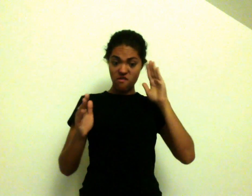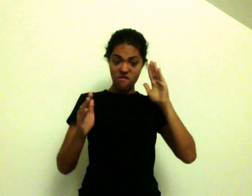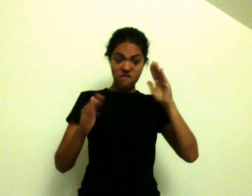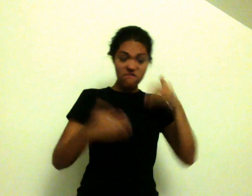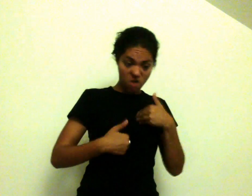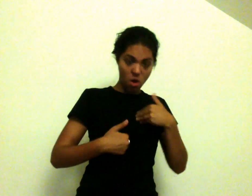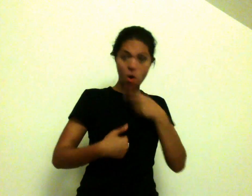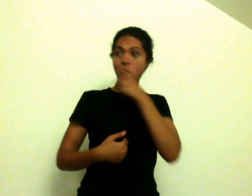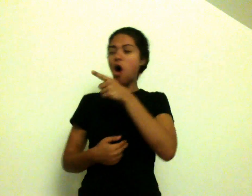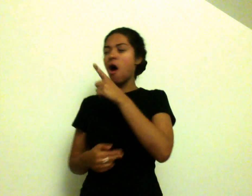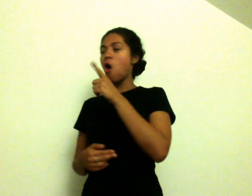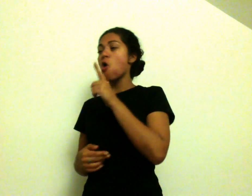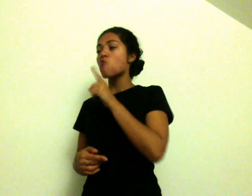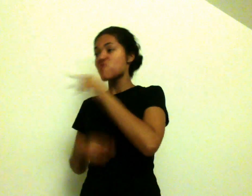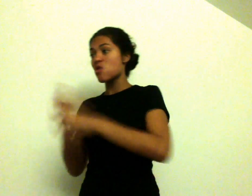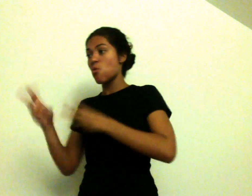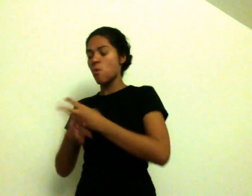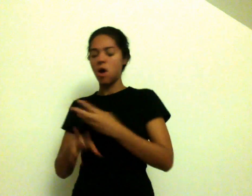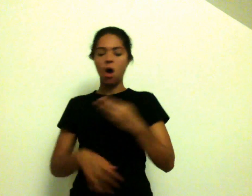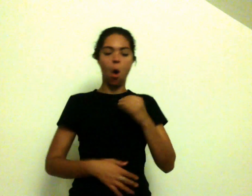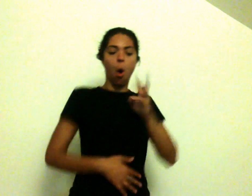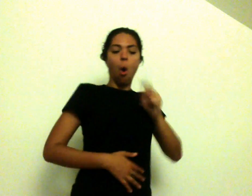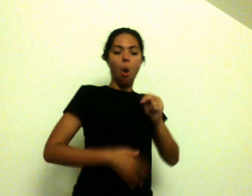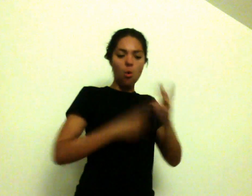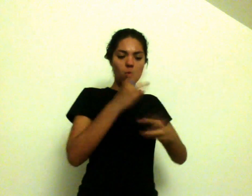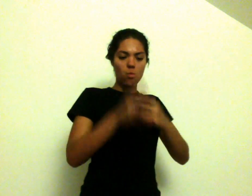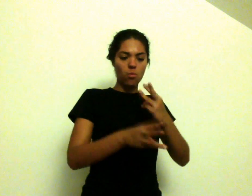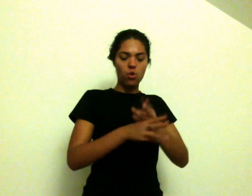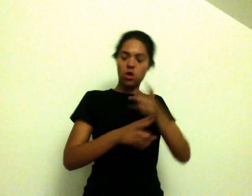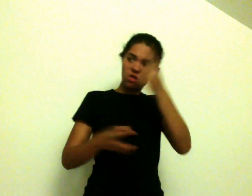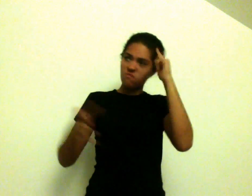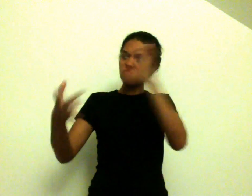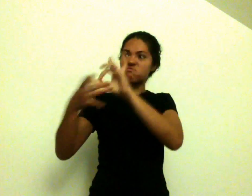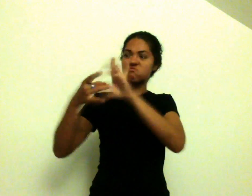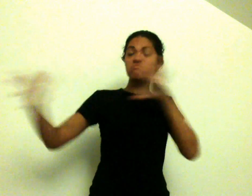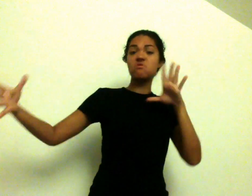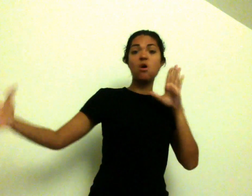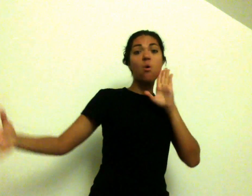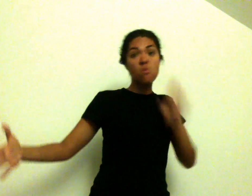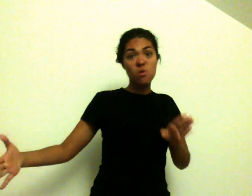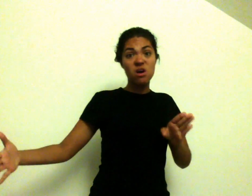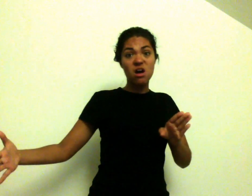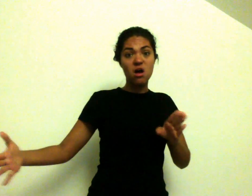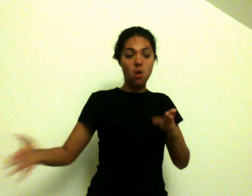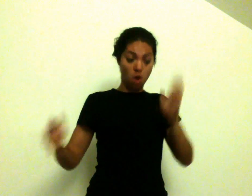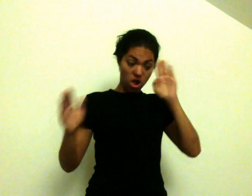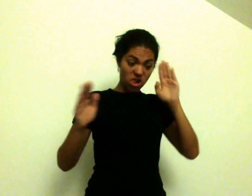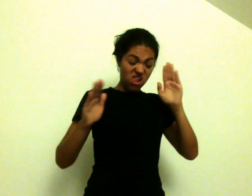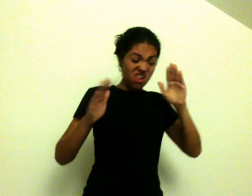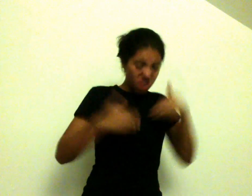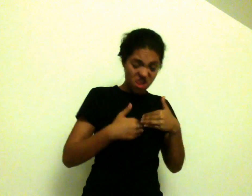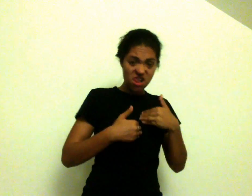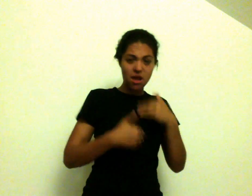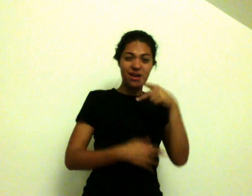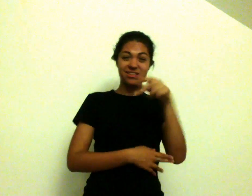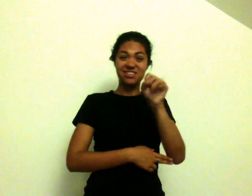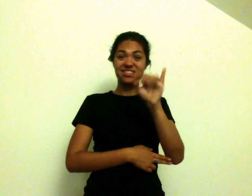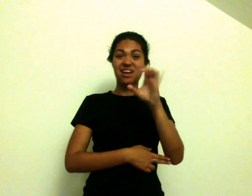And then he gives these brilliant lines. The injunction that to find oneself, one must lose